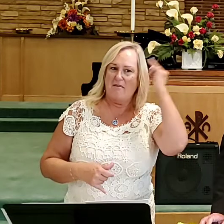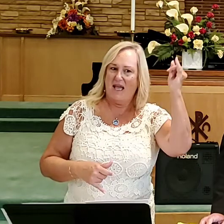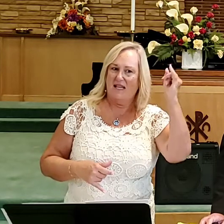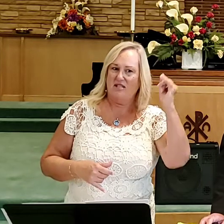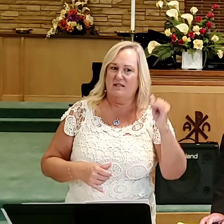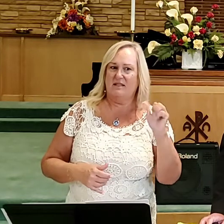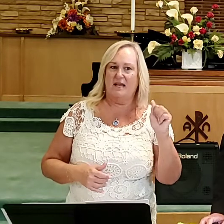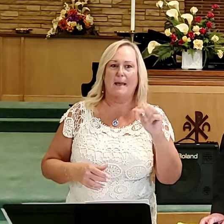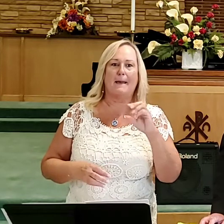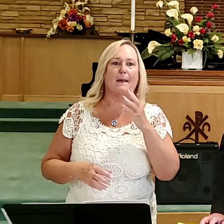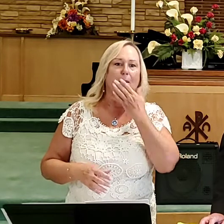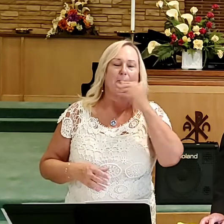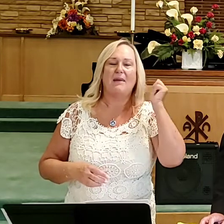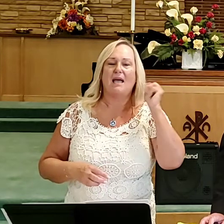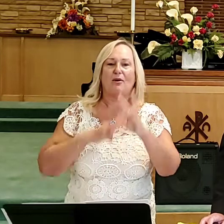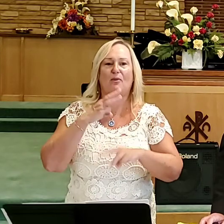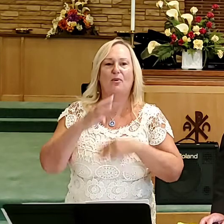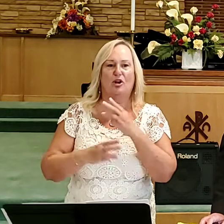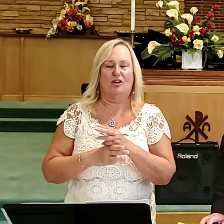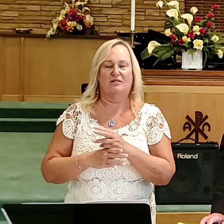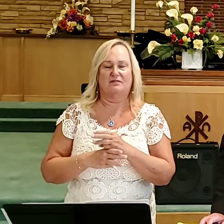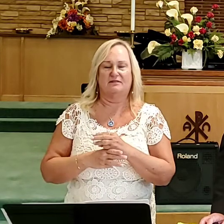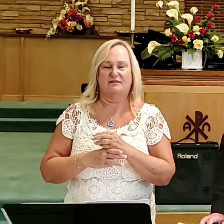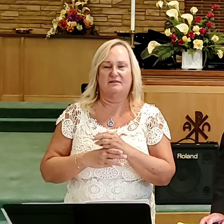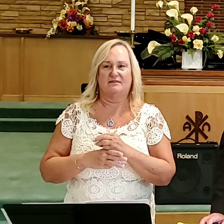Imagine a better world.